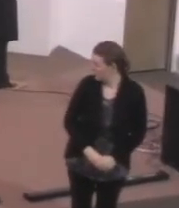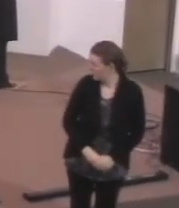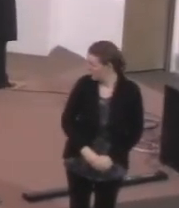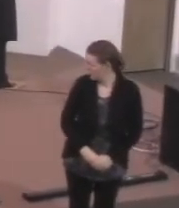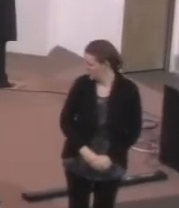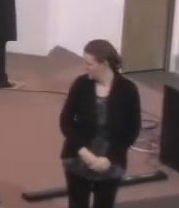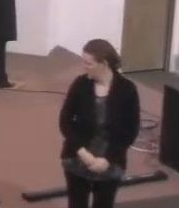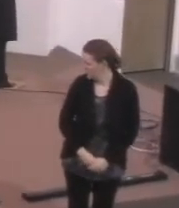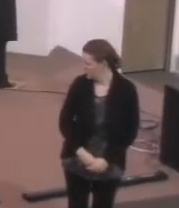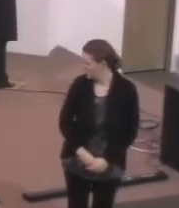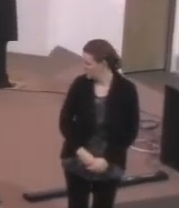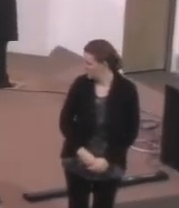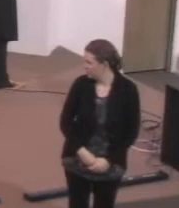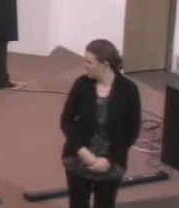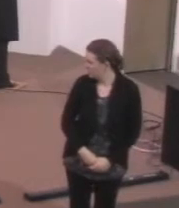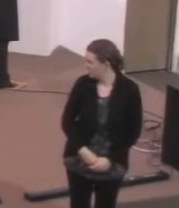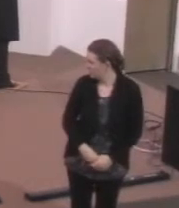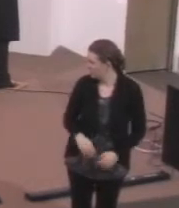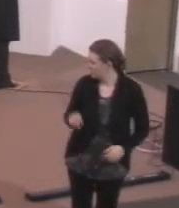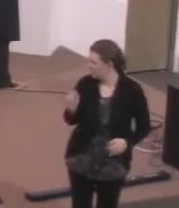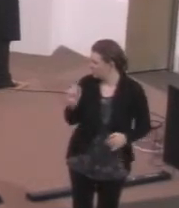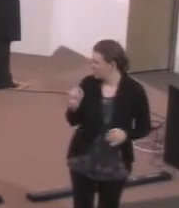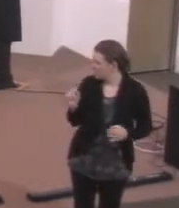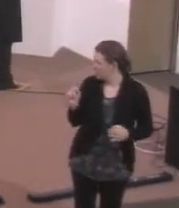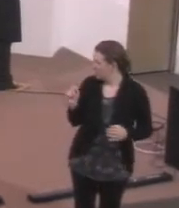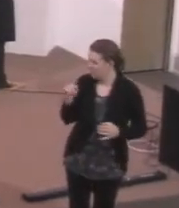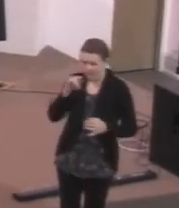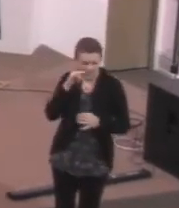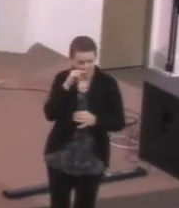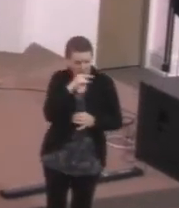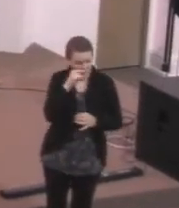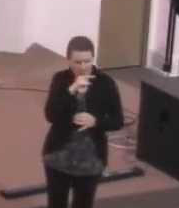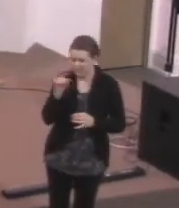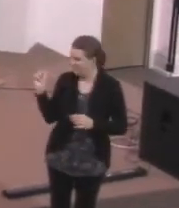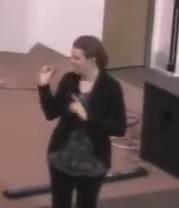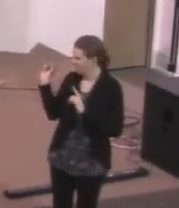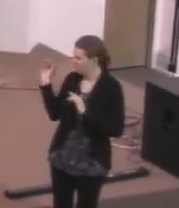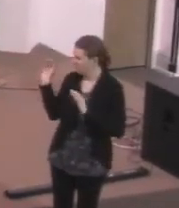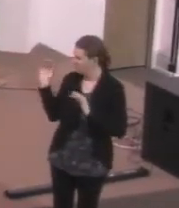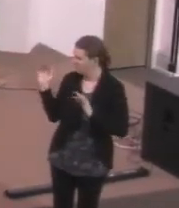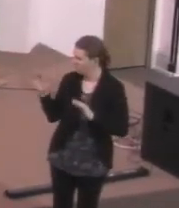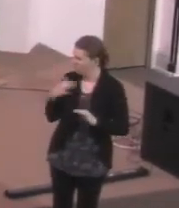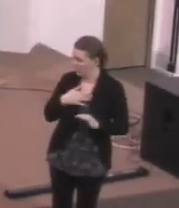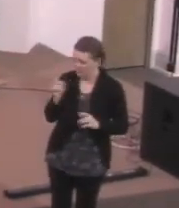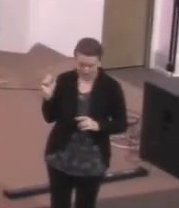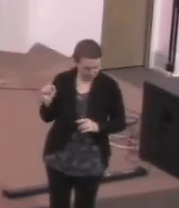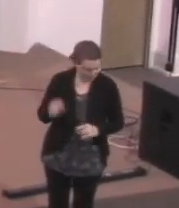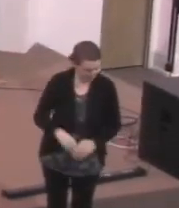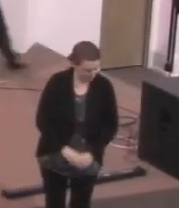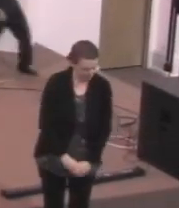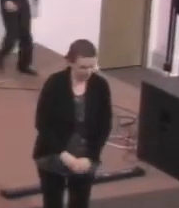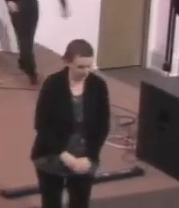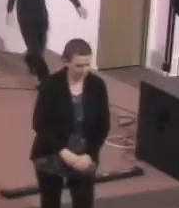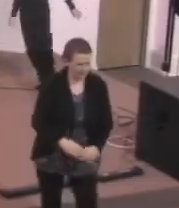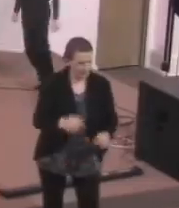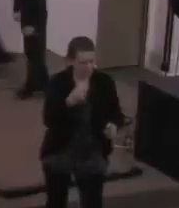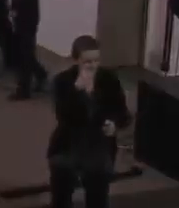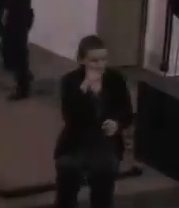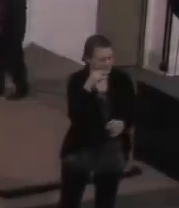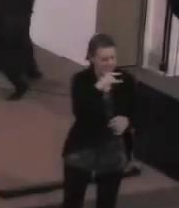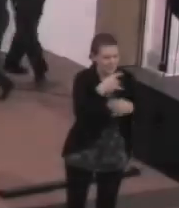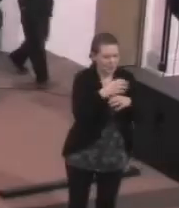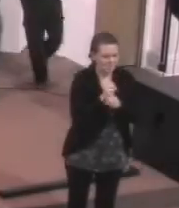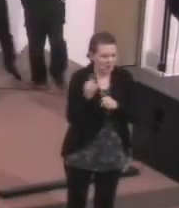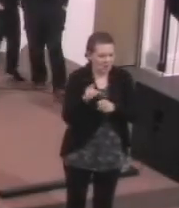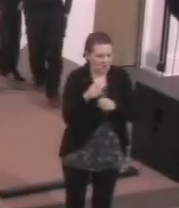Okay. So I think I would like, kids behind stage, can you come out here for me? Because they literally make me tear up. I'm so proud